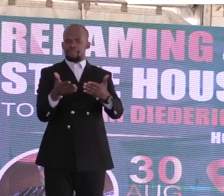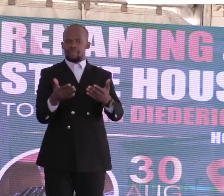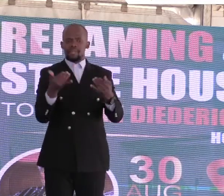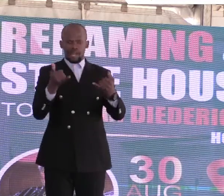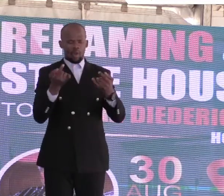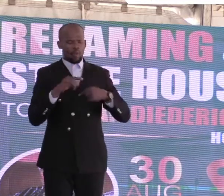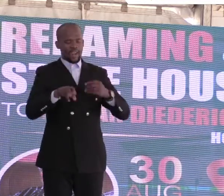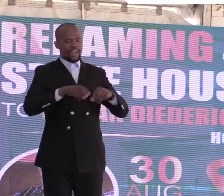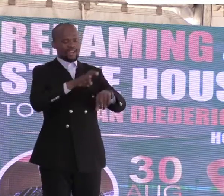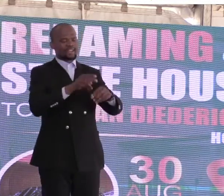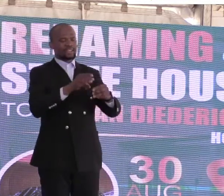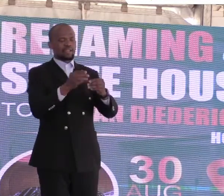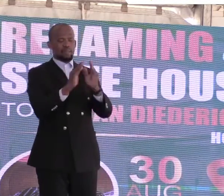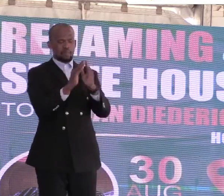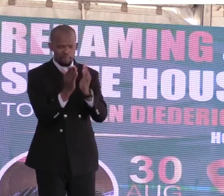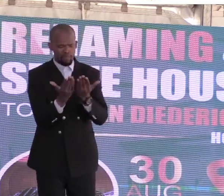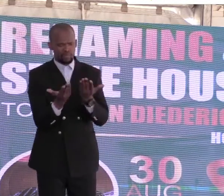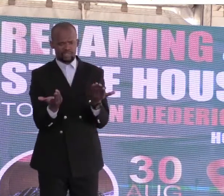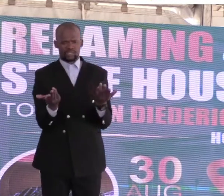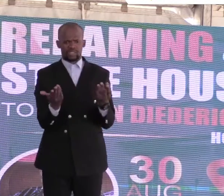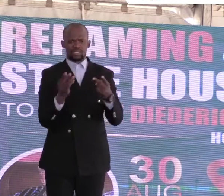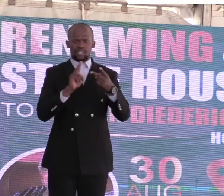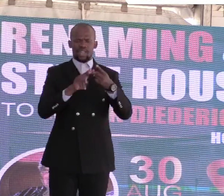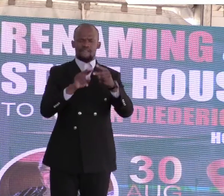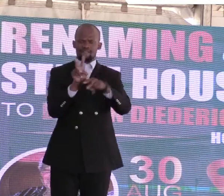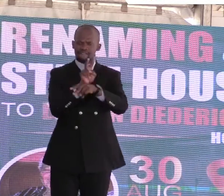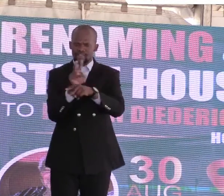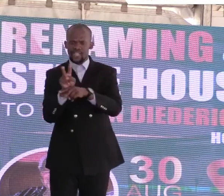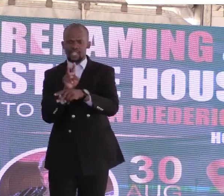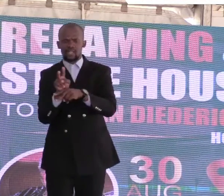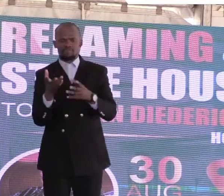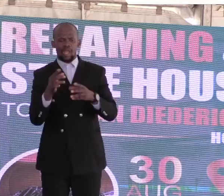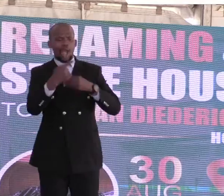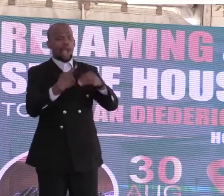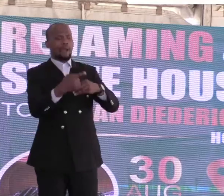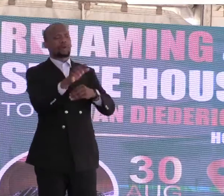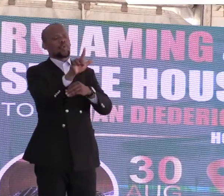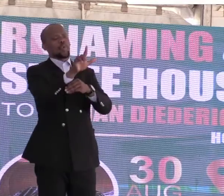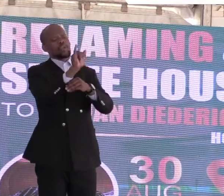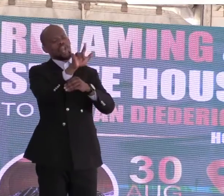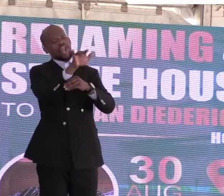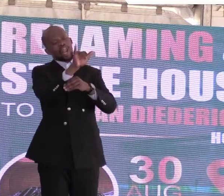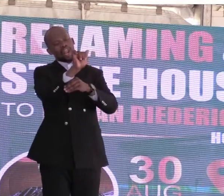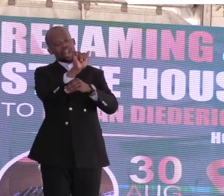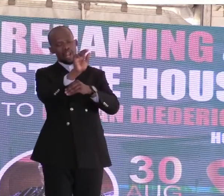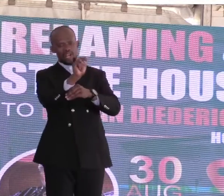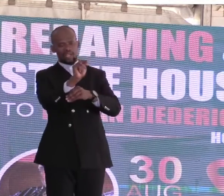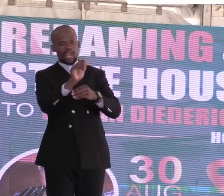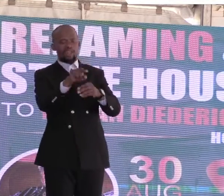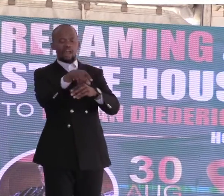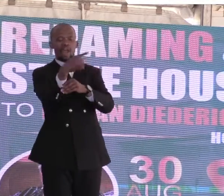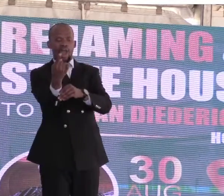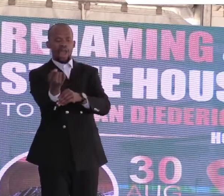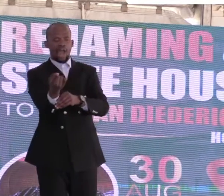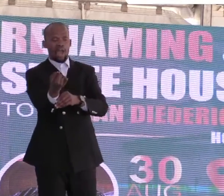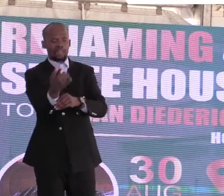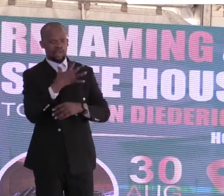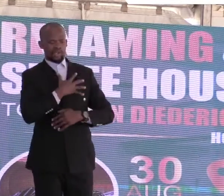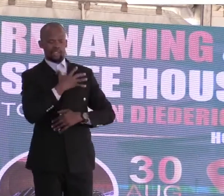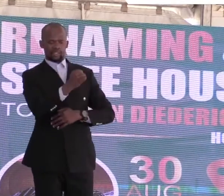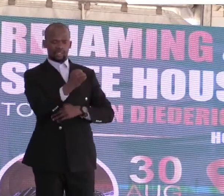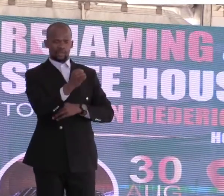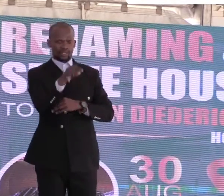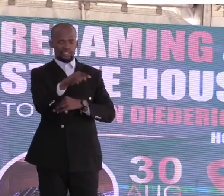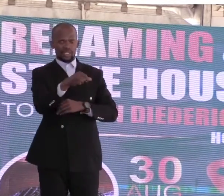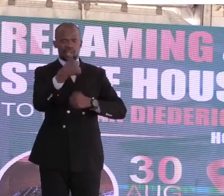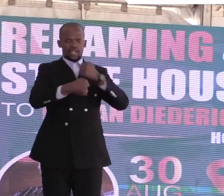books, documentaries, and films about Mama, Lillian, and other heroines of